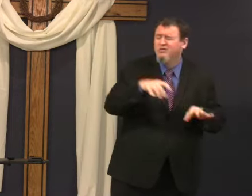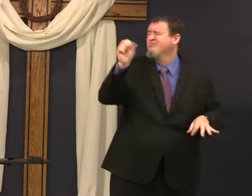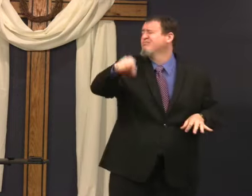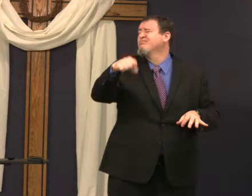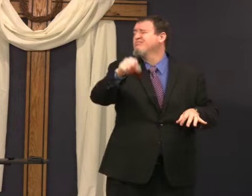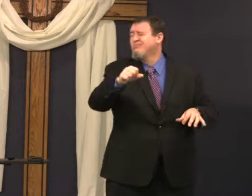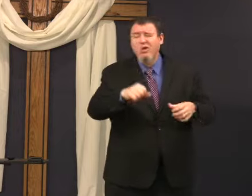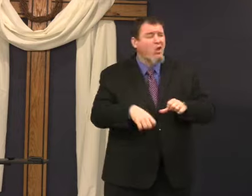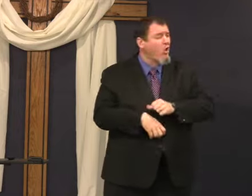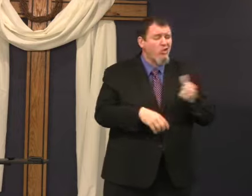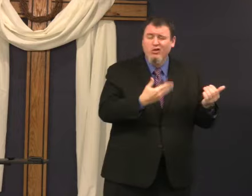Other things are important.